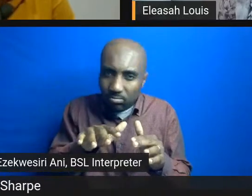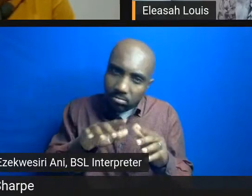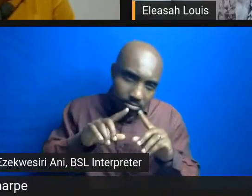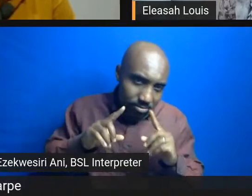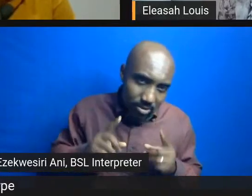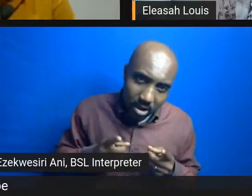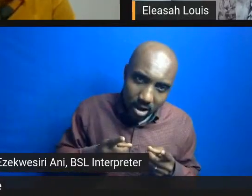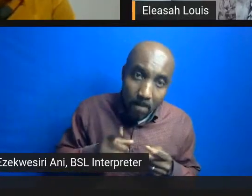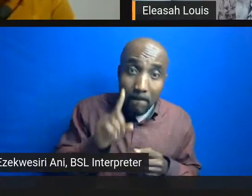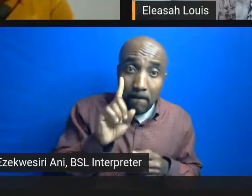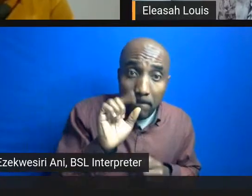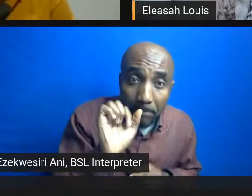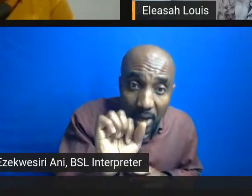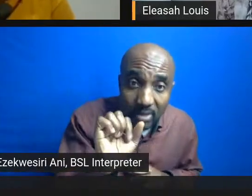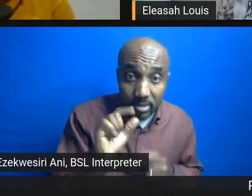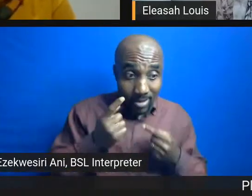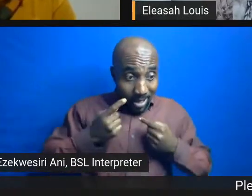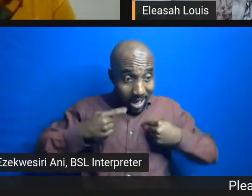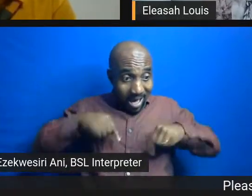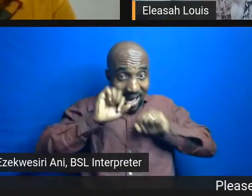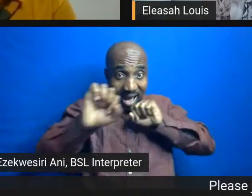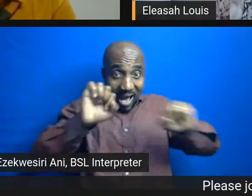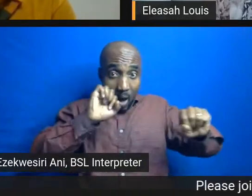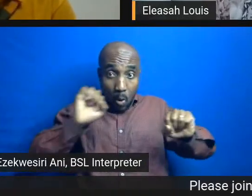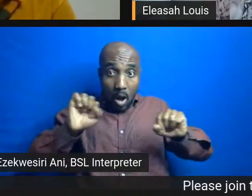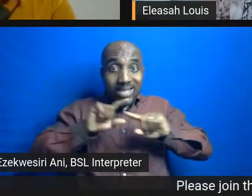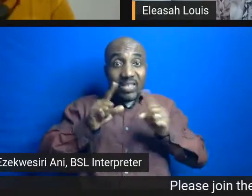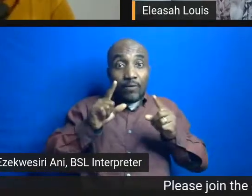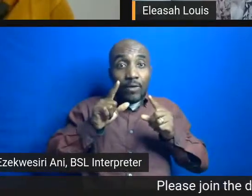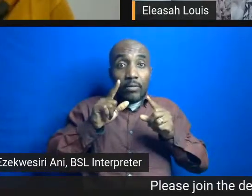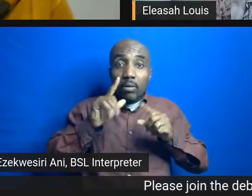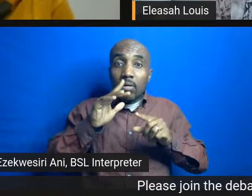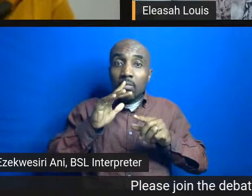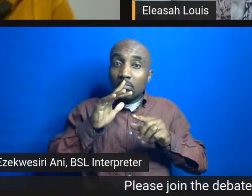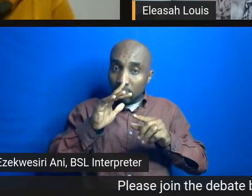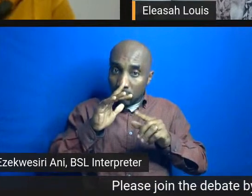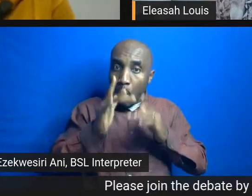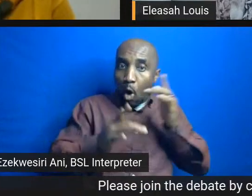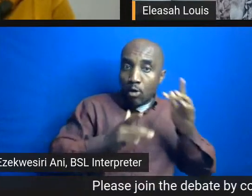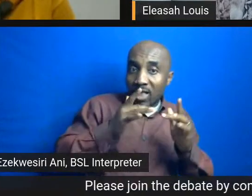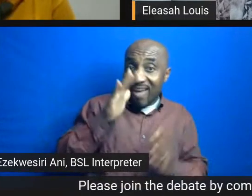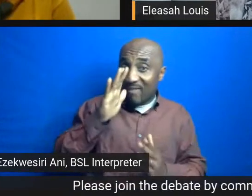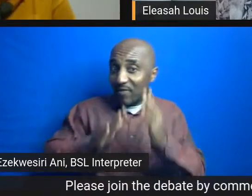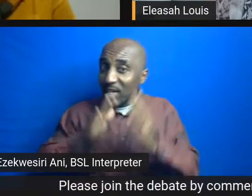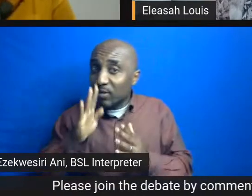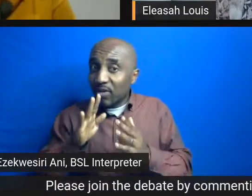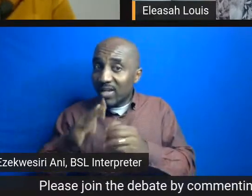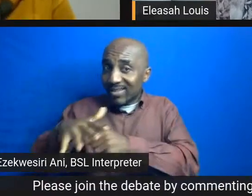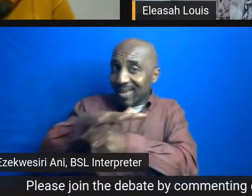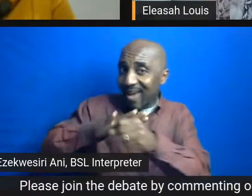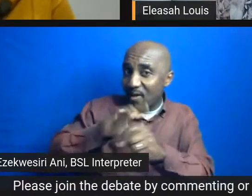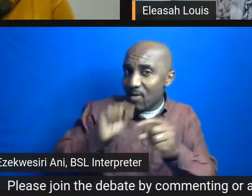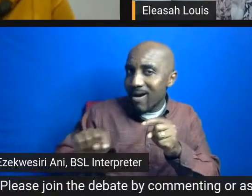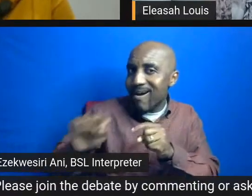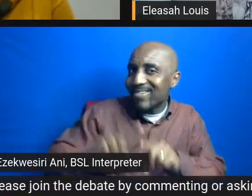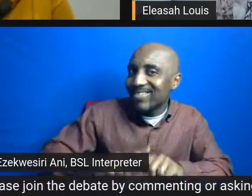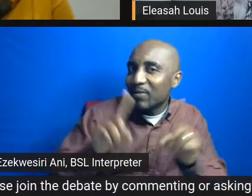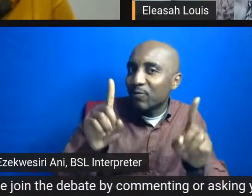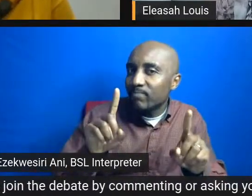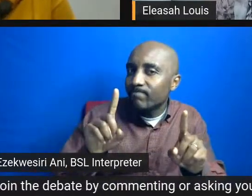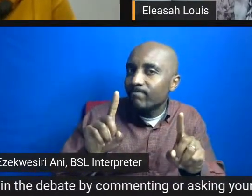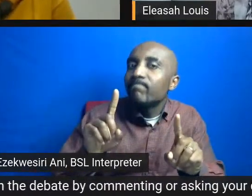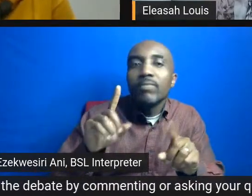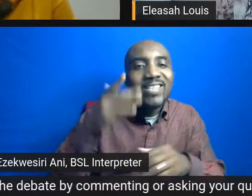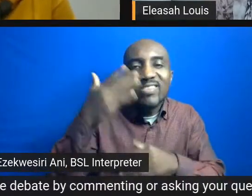and platforms that we're given, in each one of those spaces, let us not remain silent. That way,